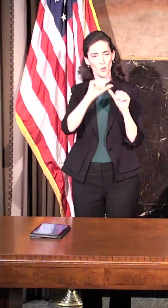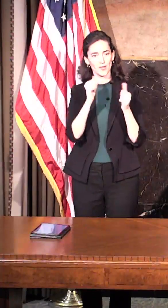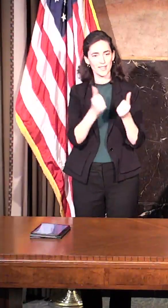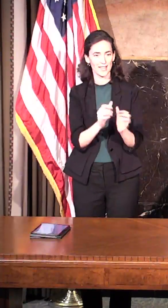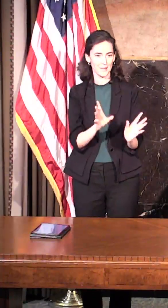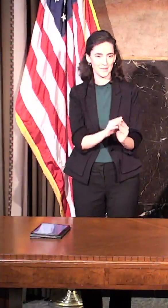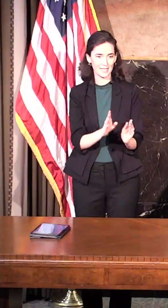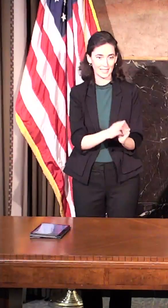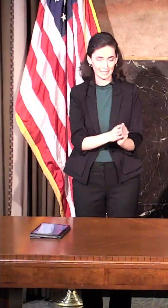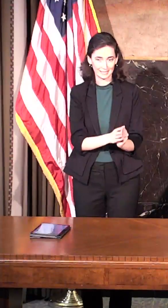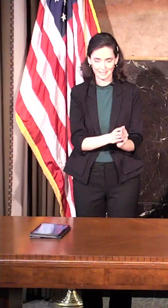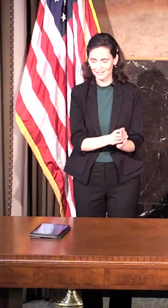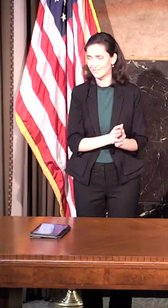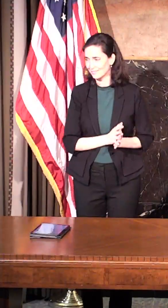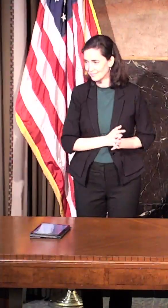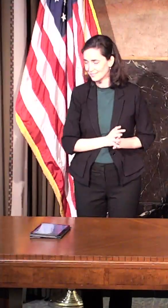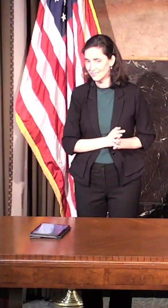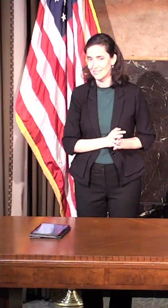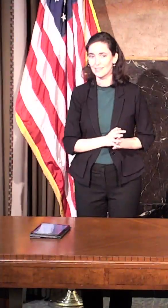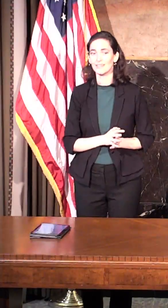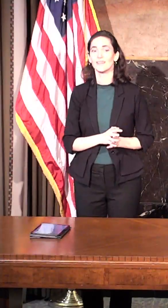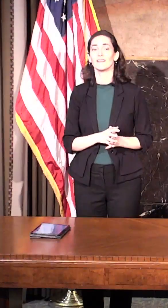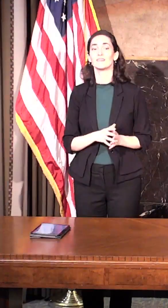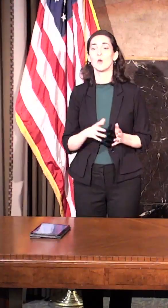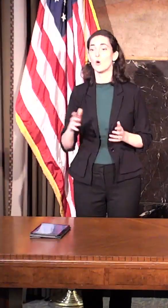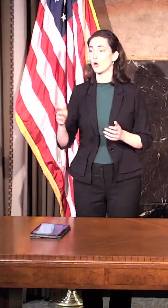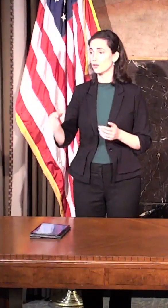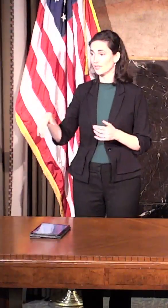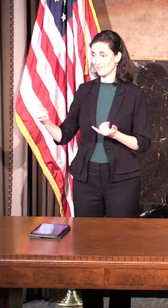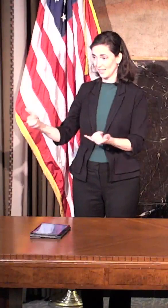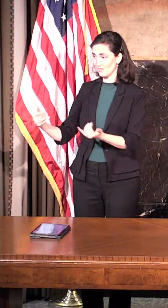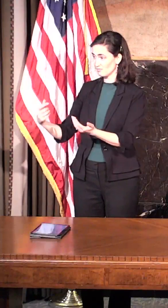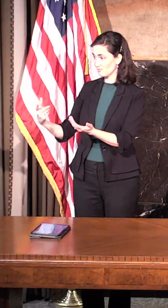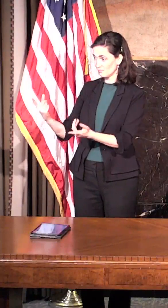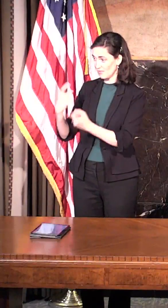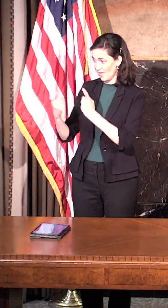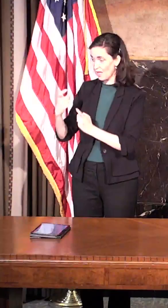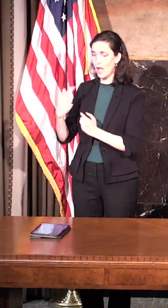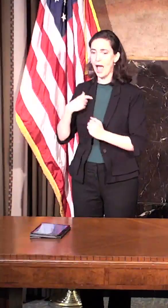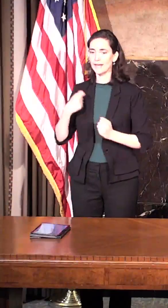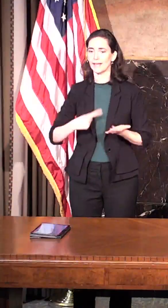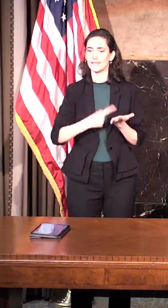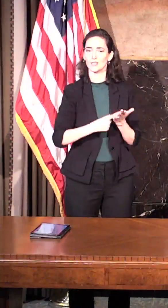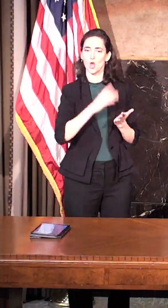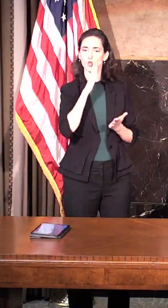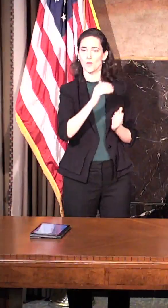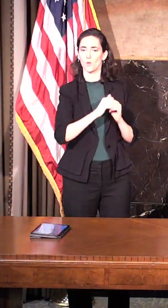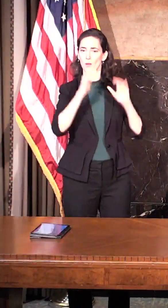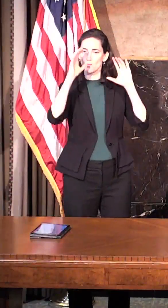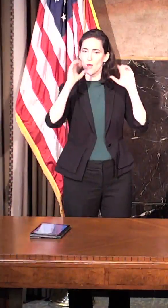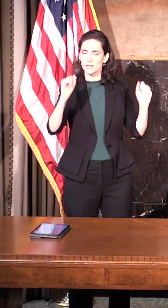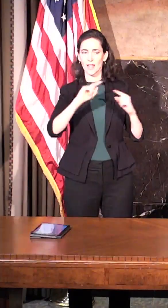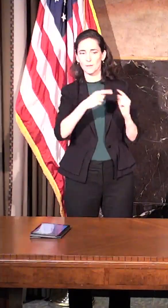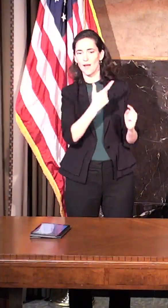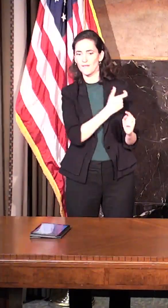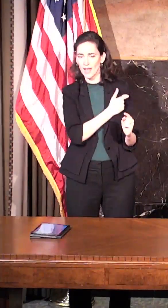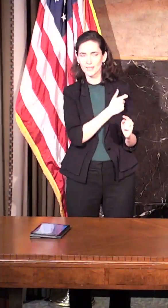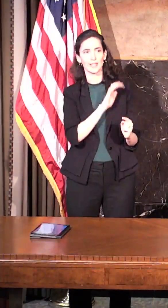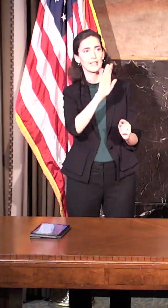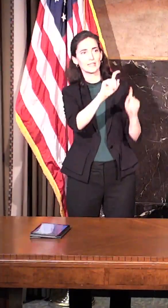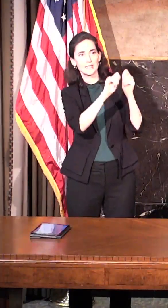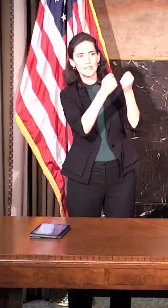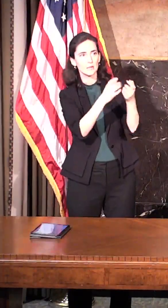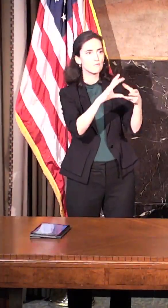winter meeting so that I can have some of these conversations directly with the president about vaccine and hear from his